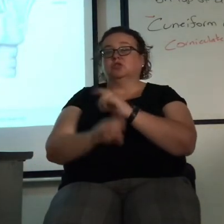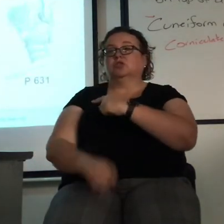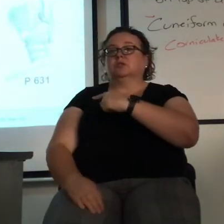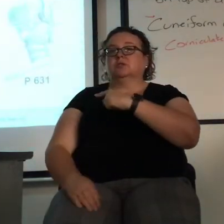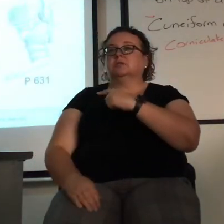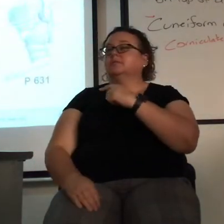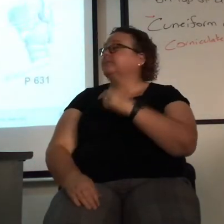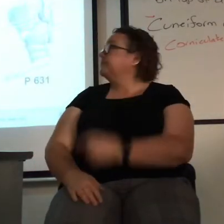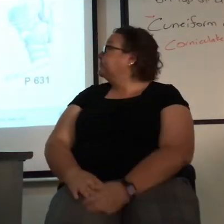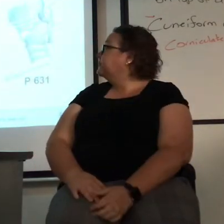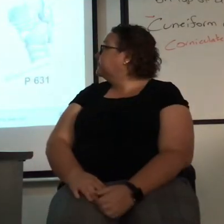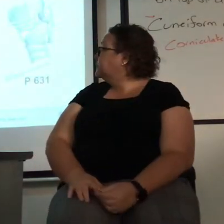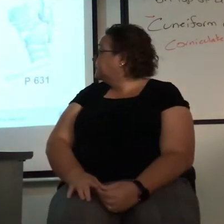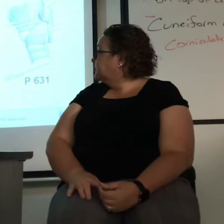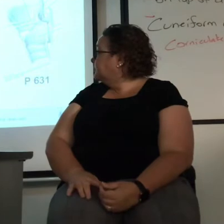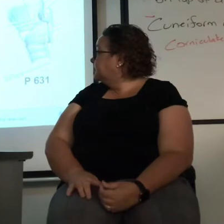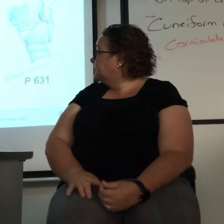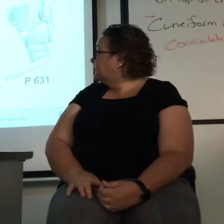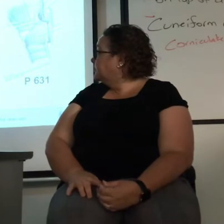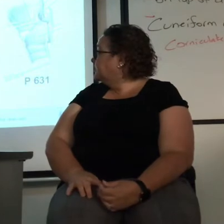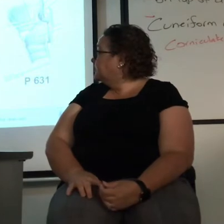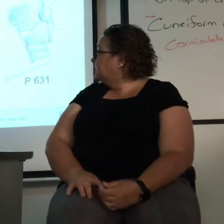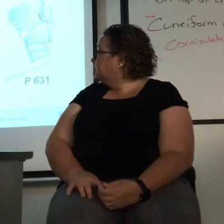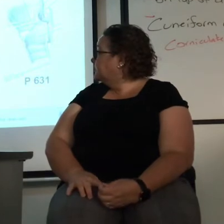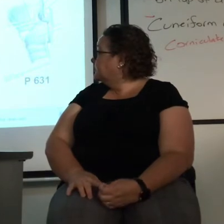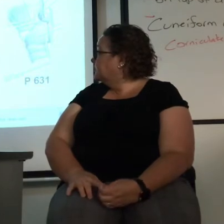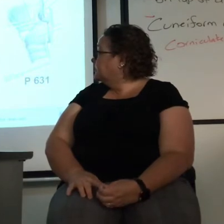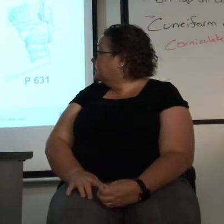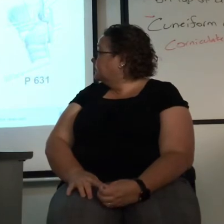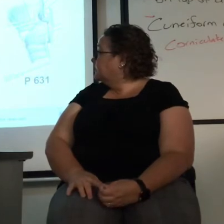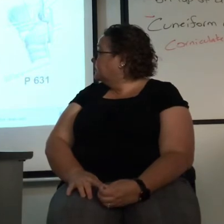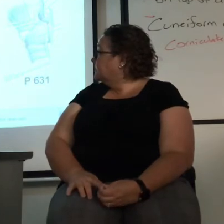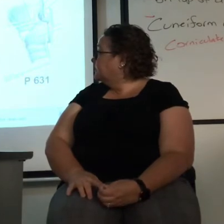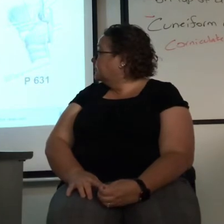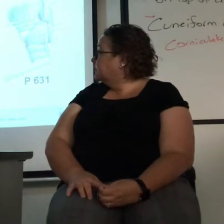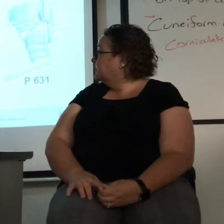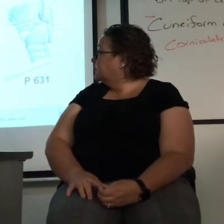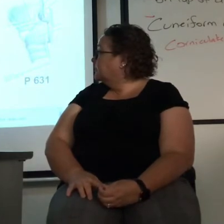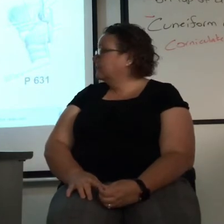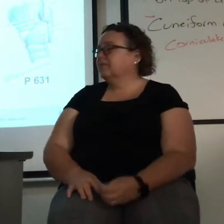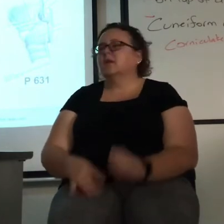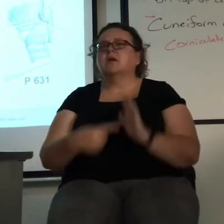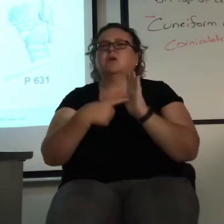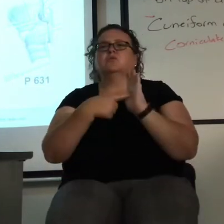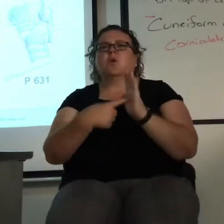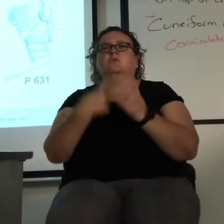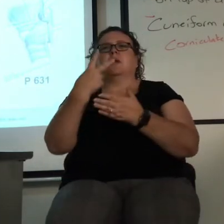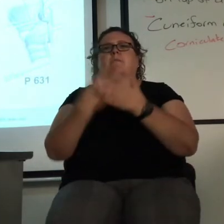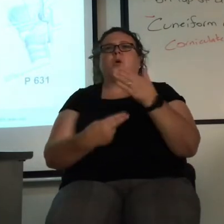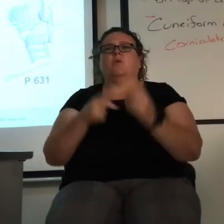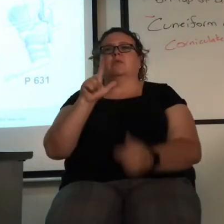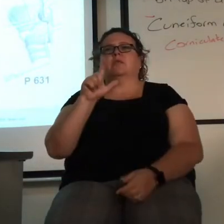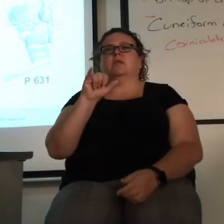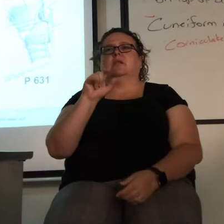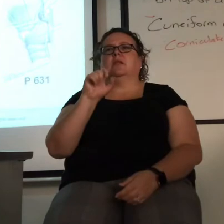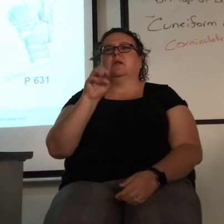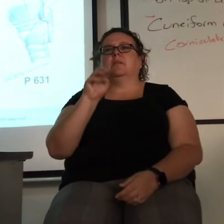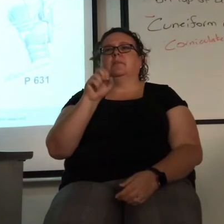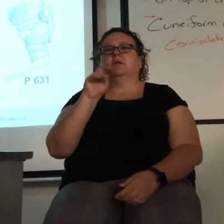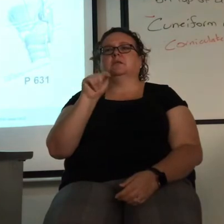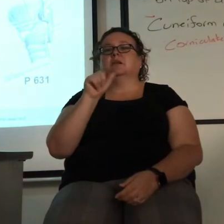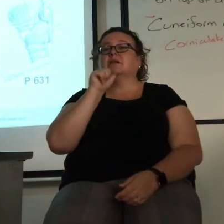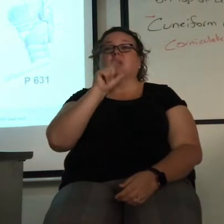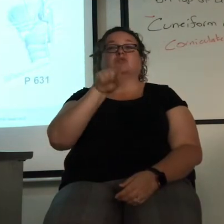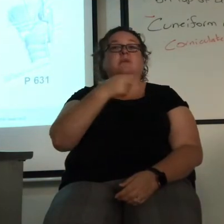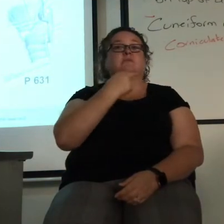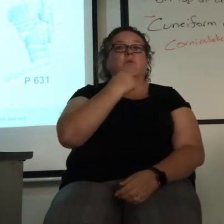at this picture. This picture shows both ligaments, not just the vocal ligament. I put